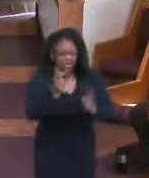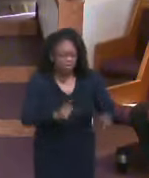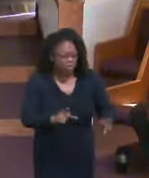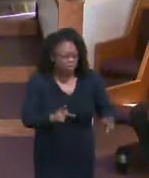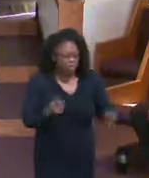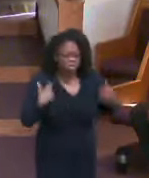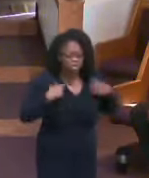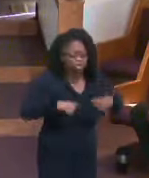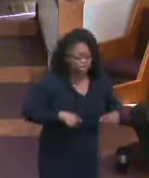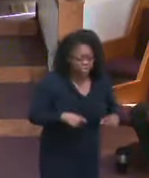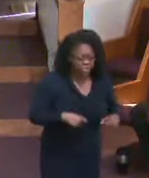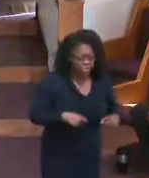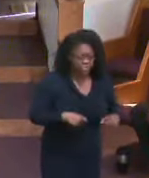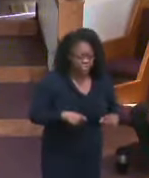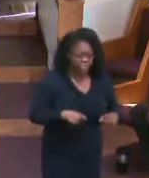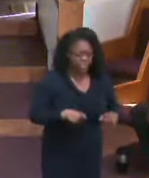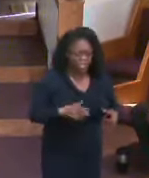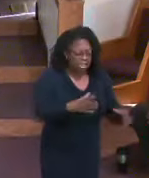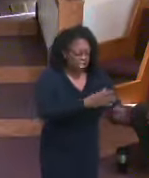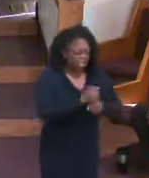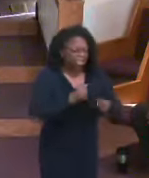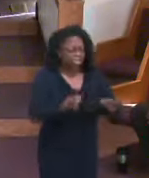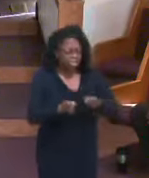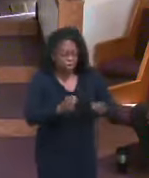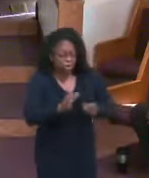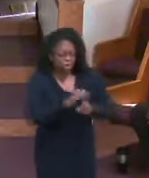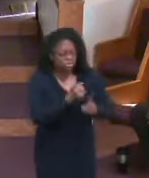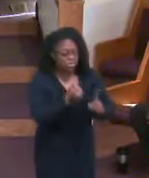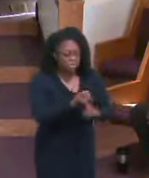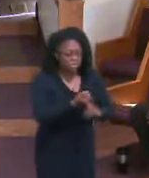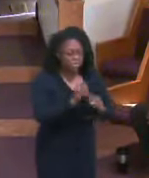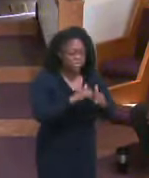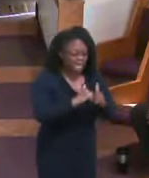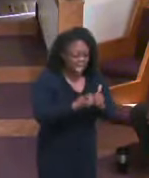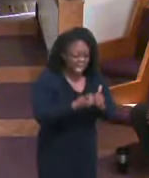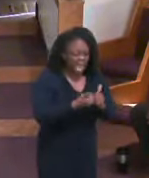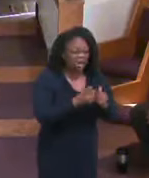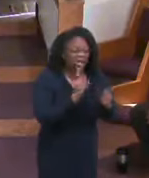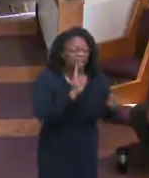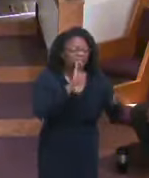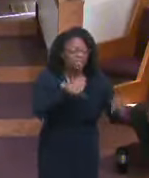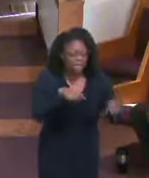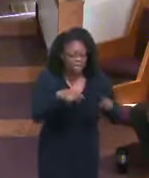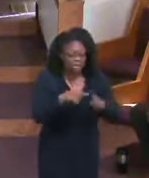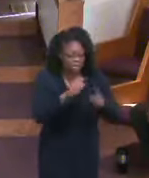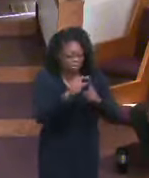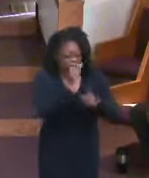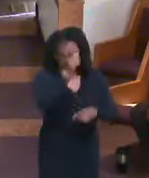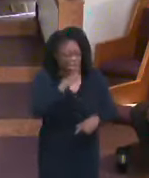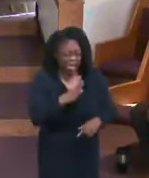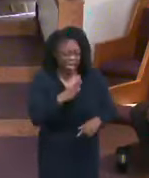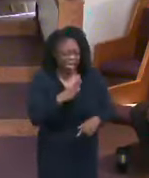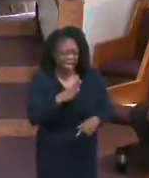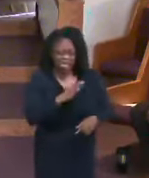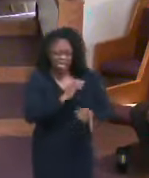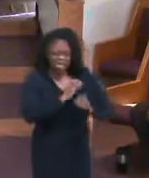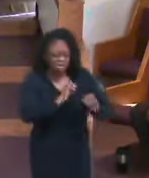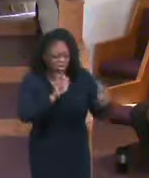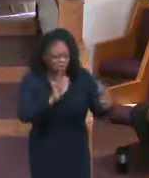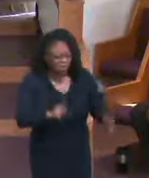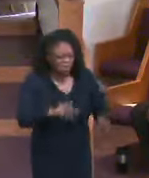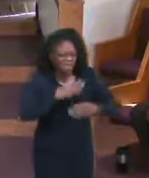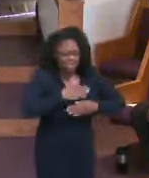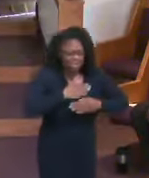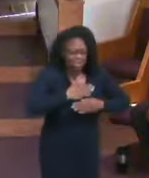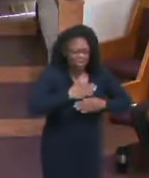him. He took control of his situation by responding to the word of God. See, no one enjoys being pampered more